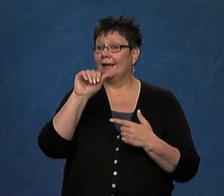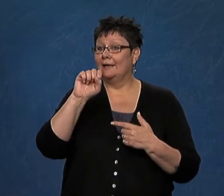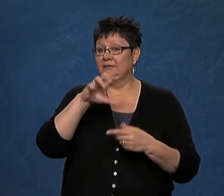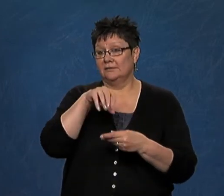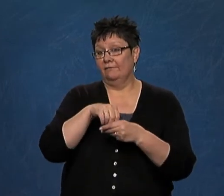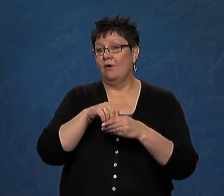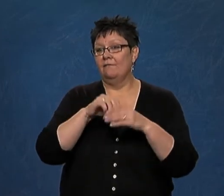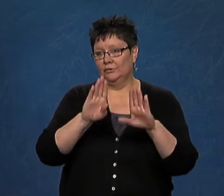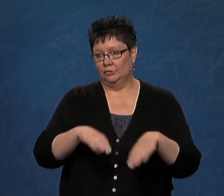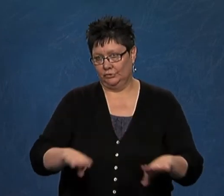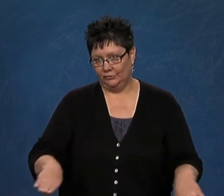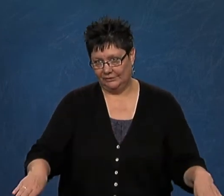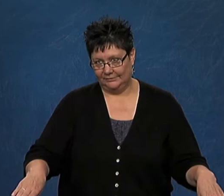having difficulty